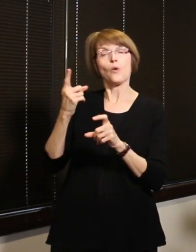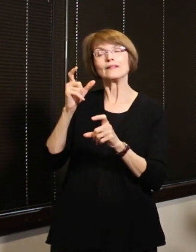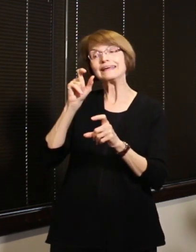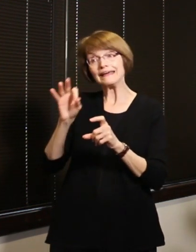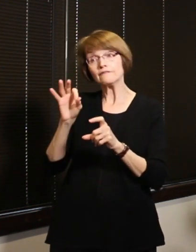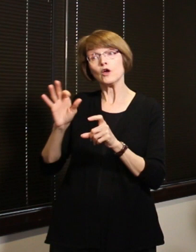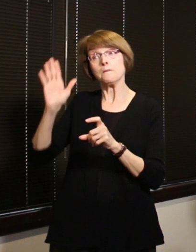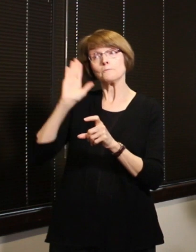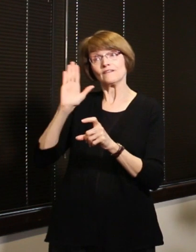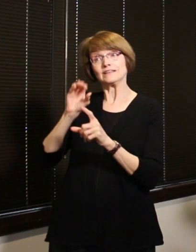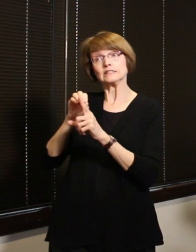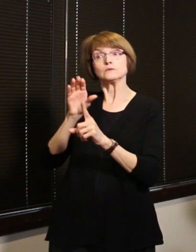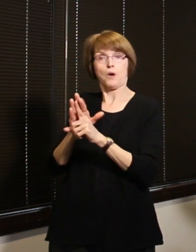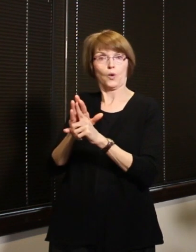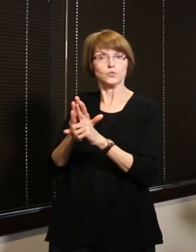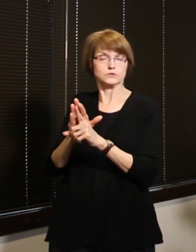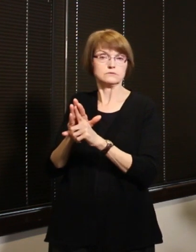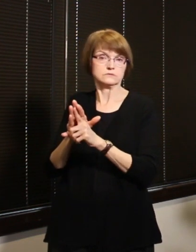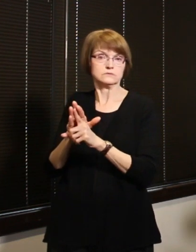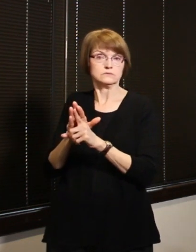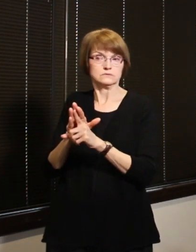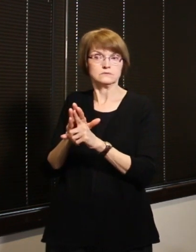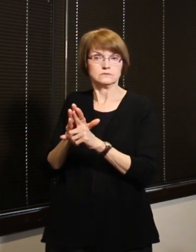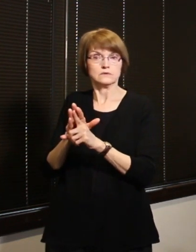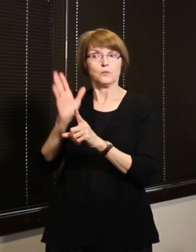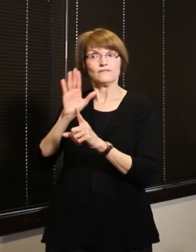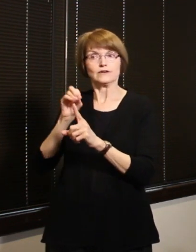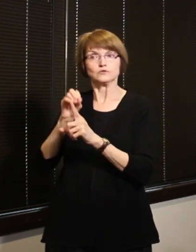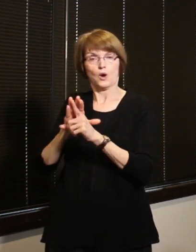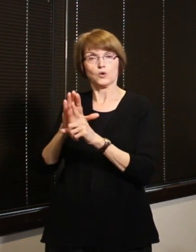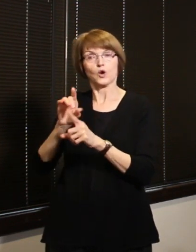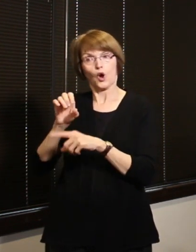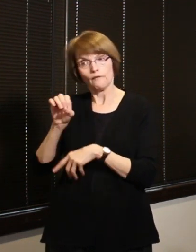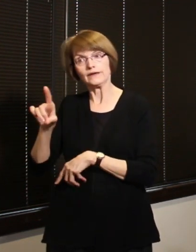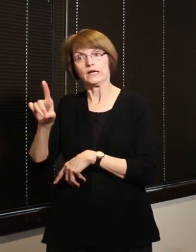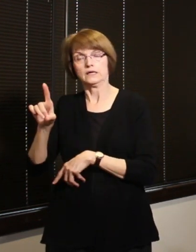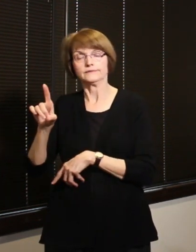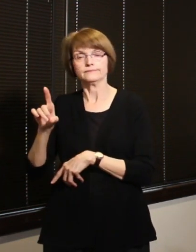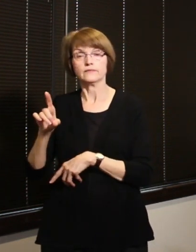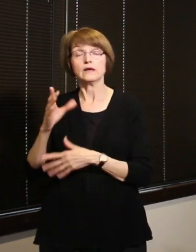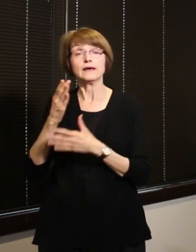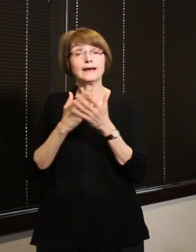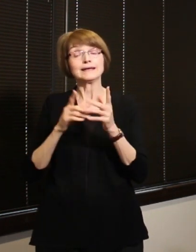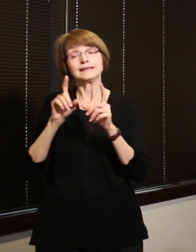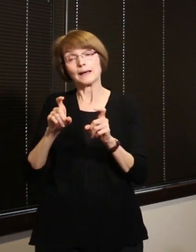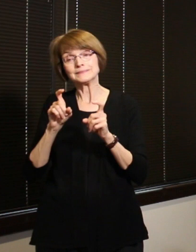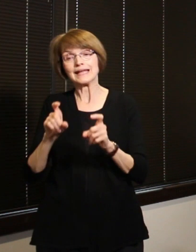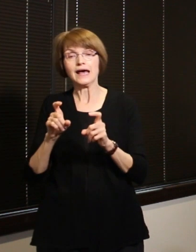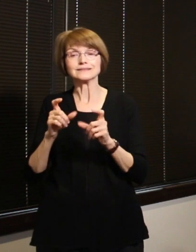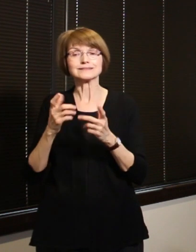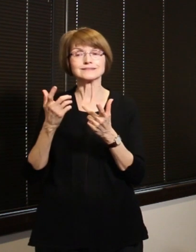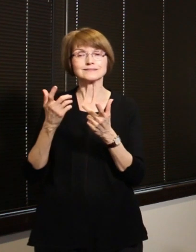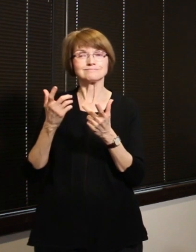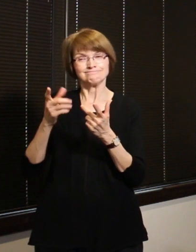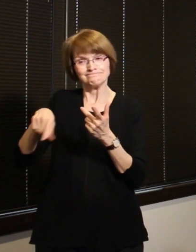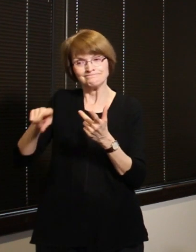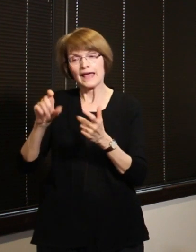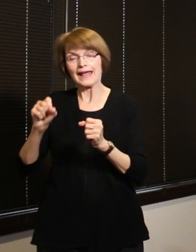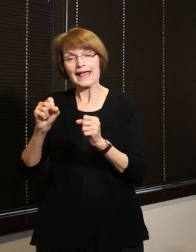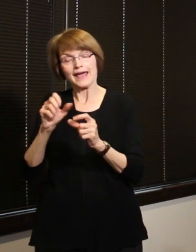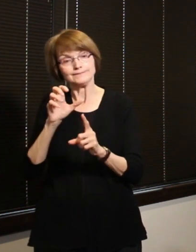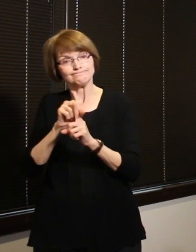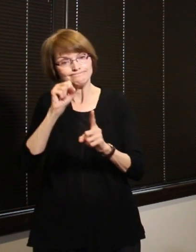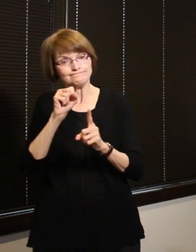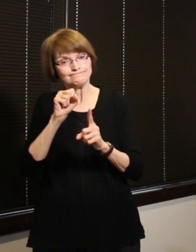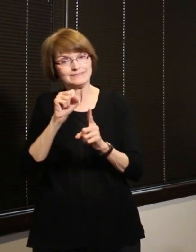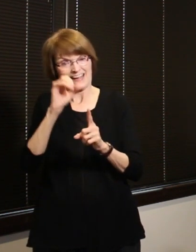in the past from COVID. Now, there are some tests where you can diagnose acute infection, but they're not as reliable as the